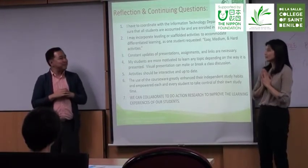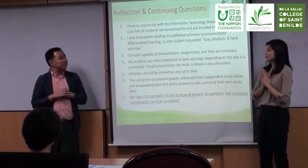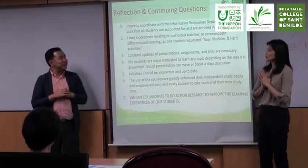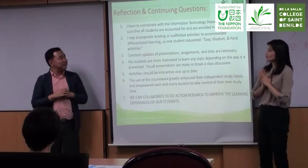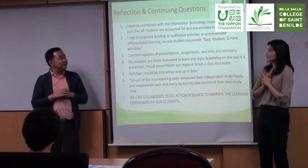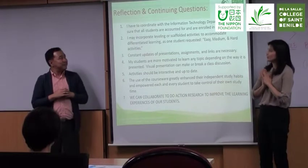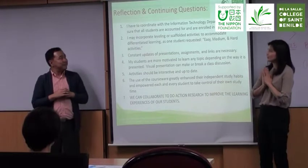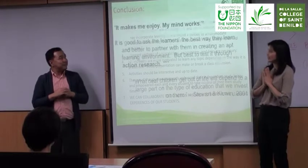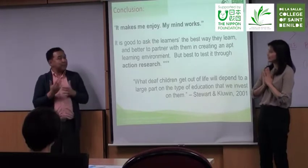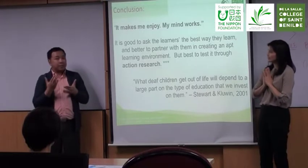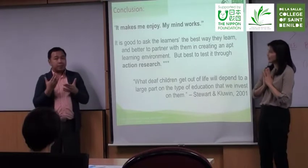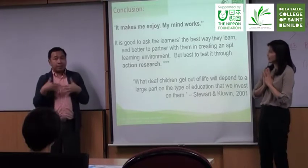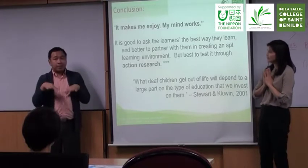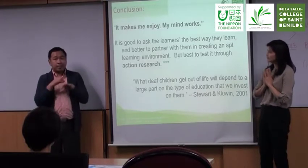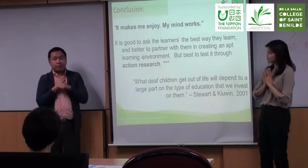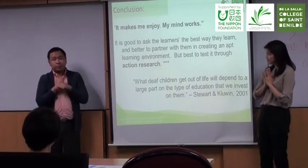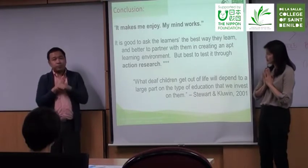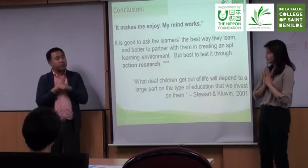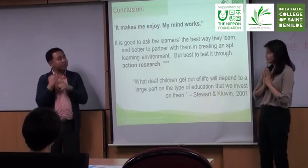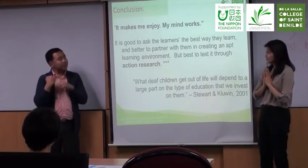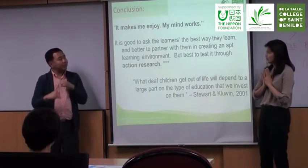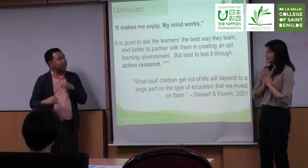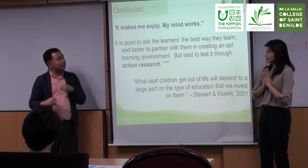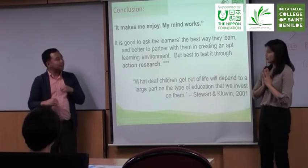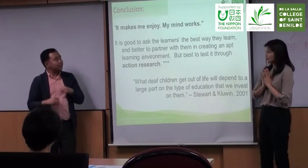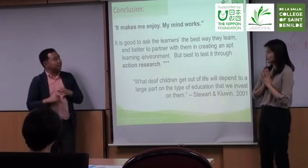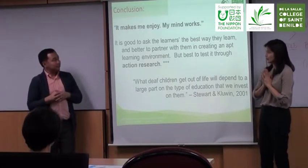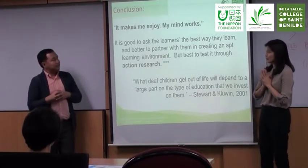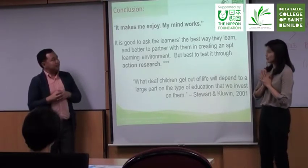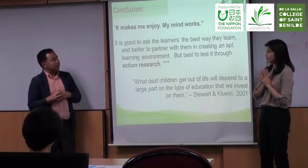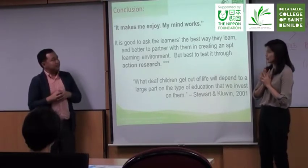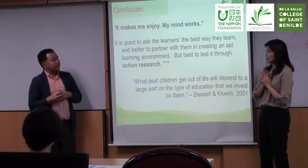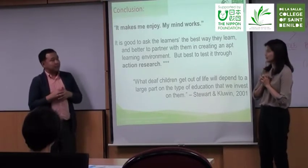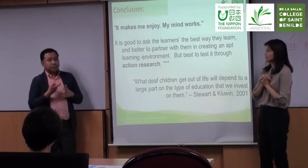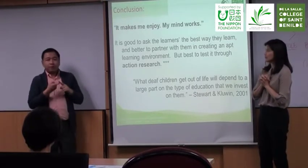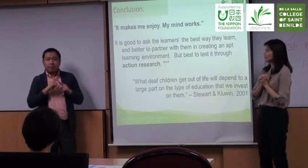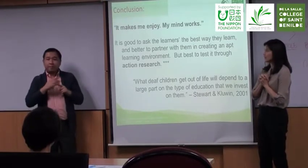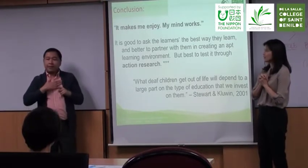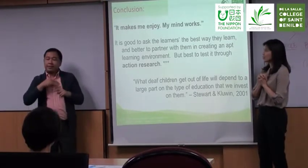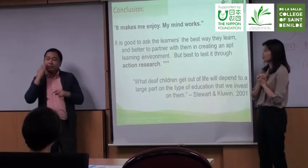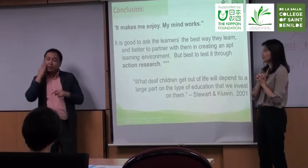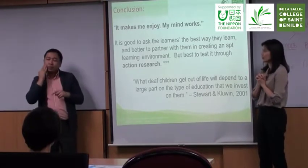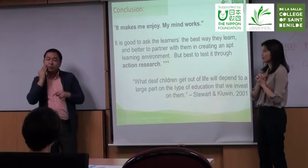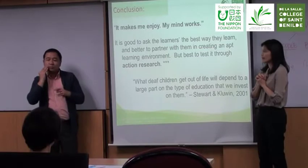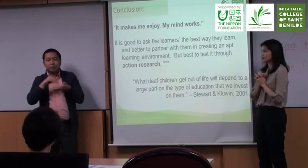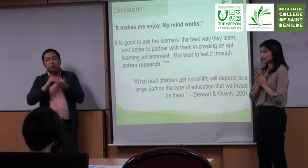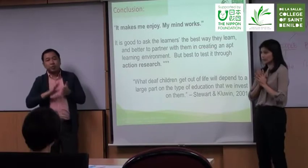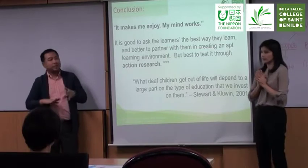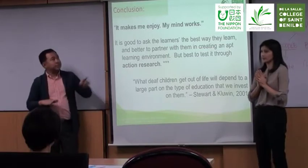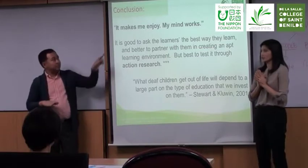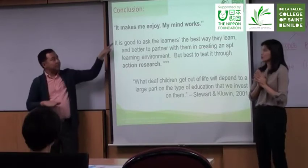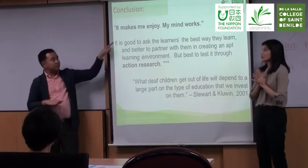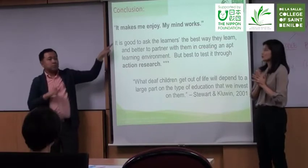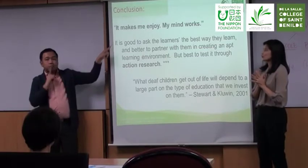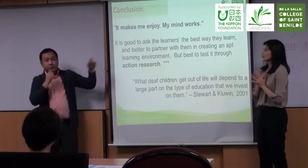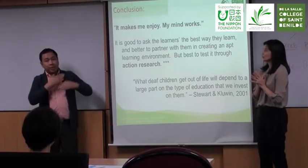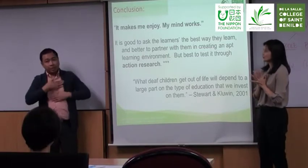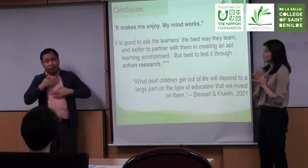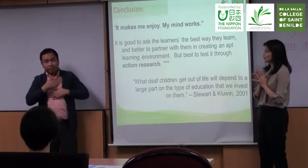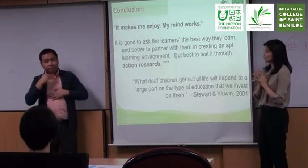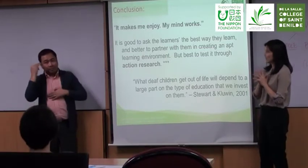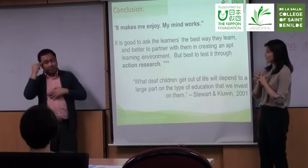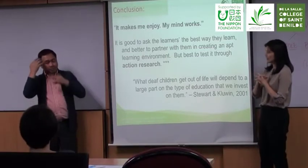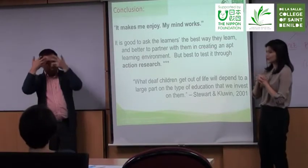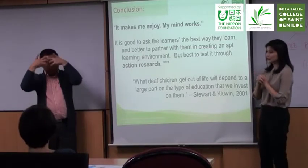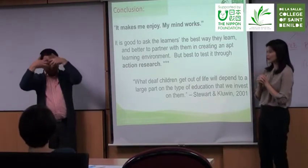And then conclusion, last slide. Okay, this is from my student. It makes me enjoy my mind works. So